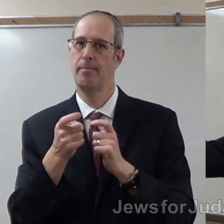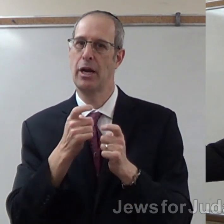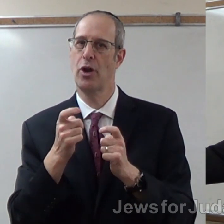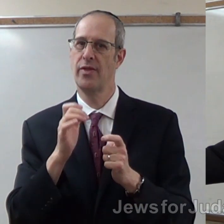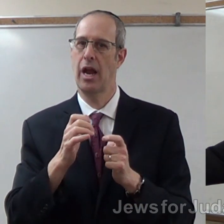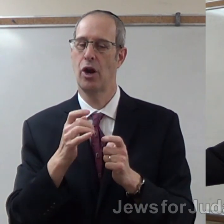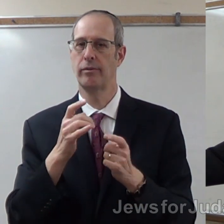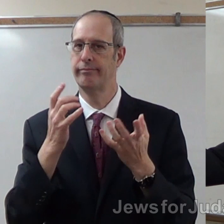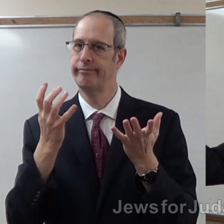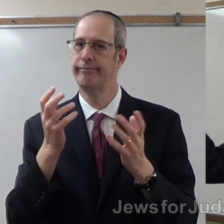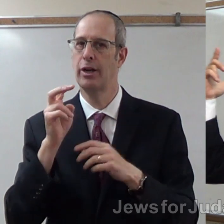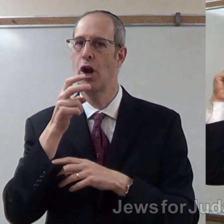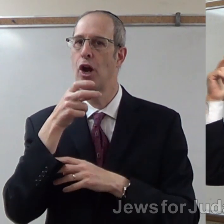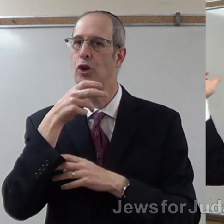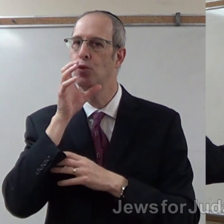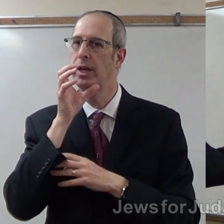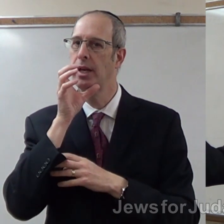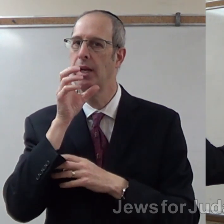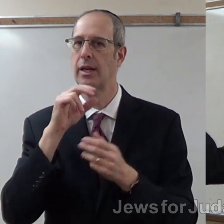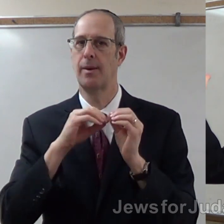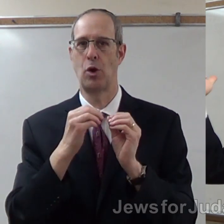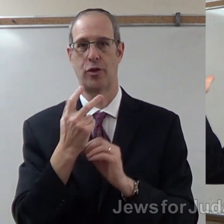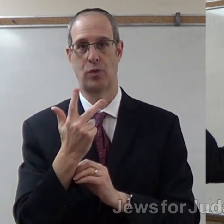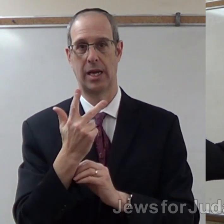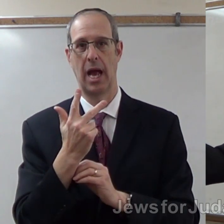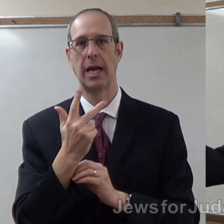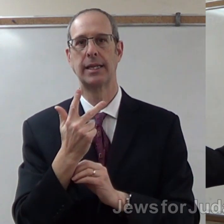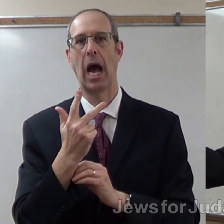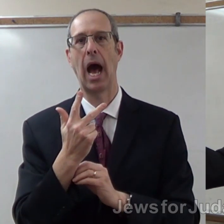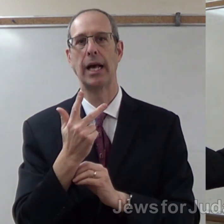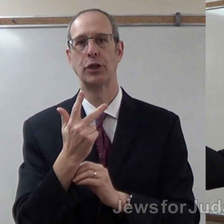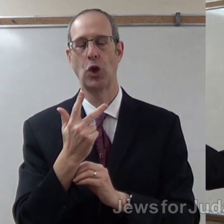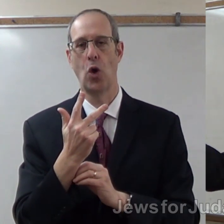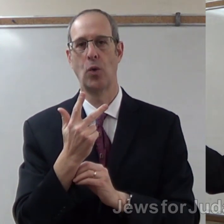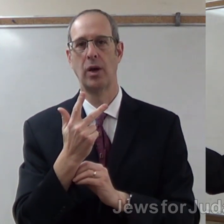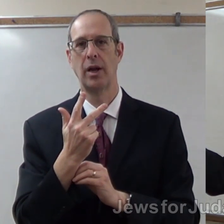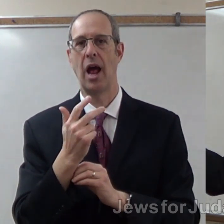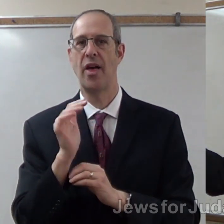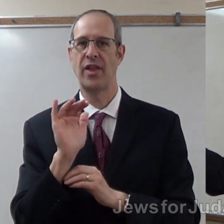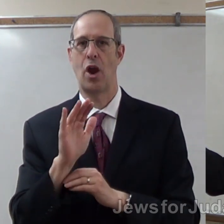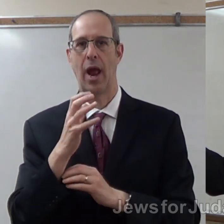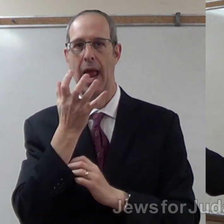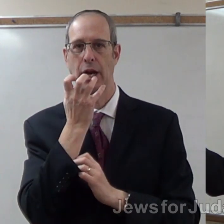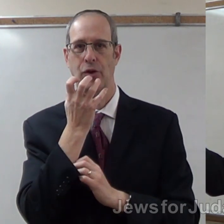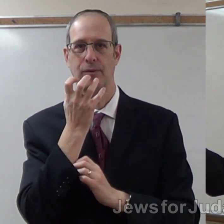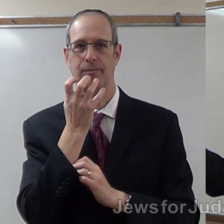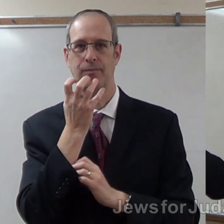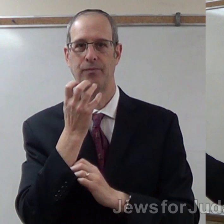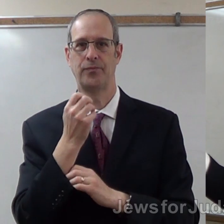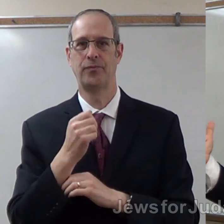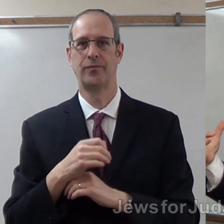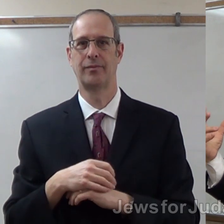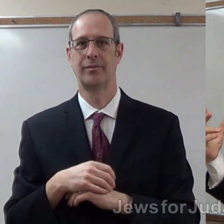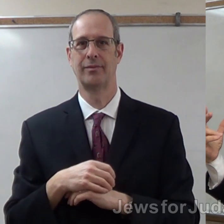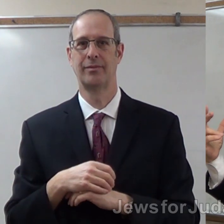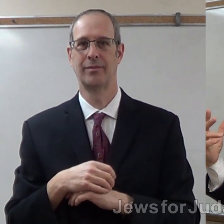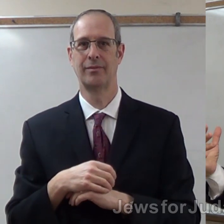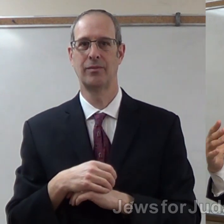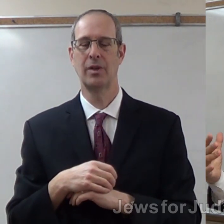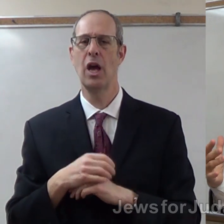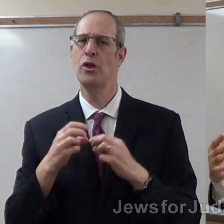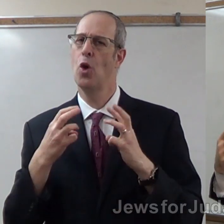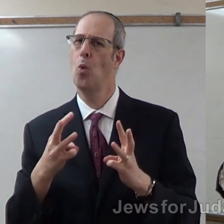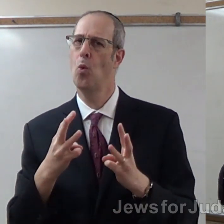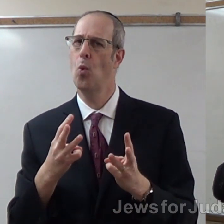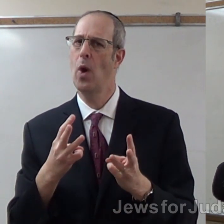their drinking. And number three, kaaso, their anger. And the way